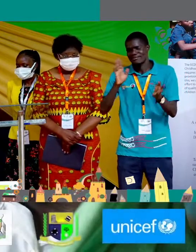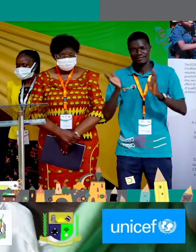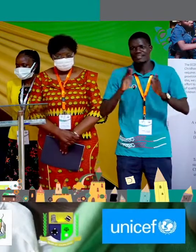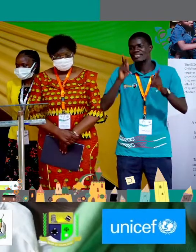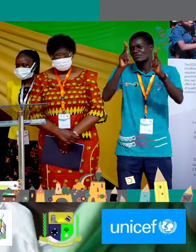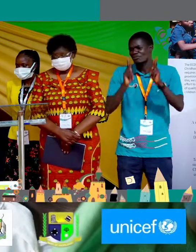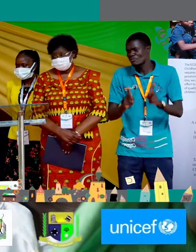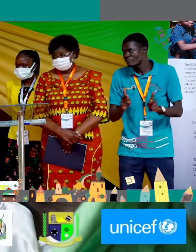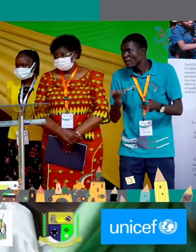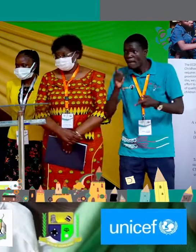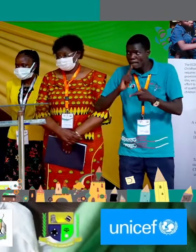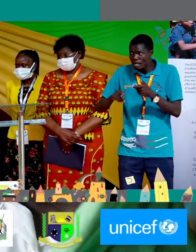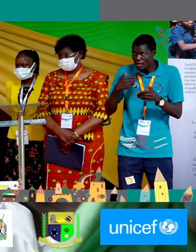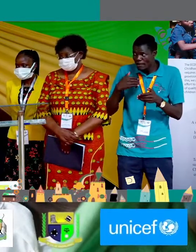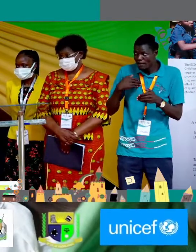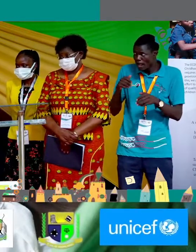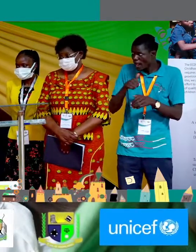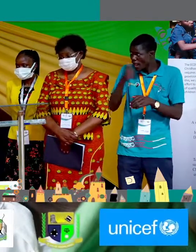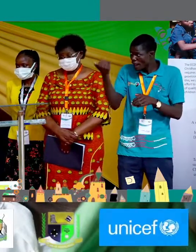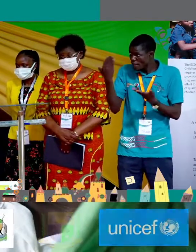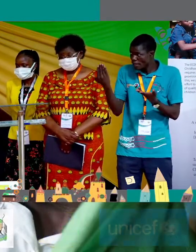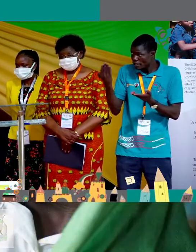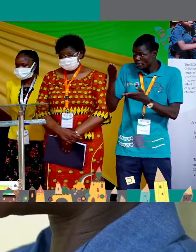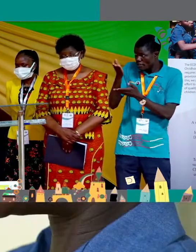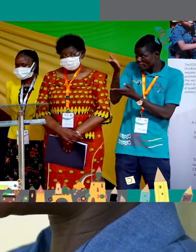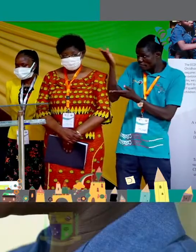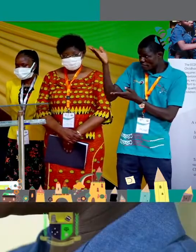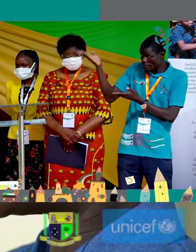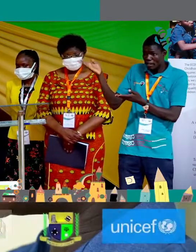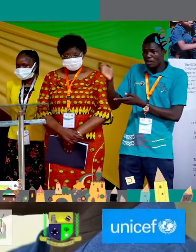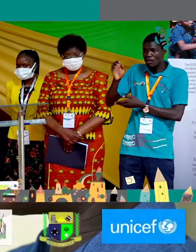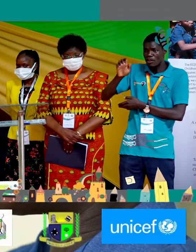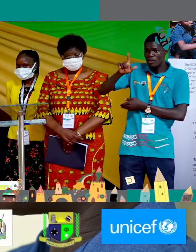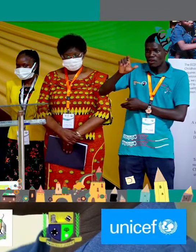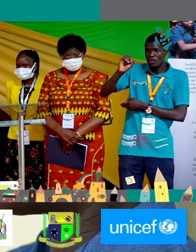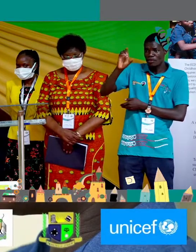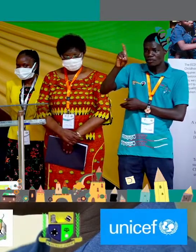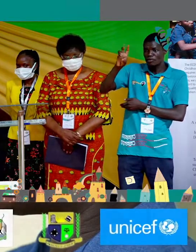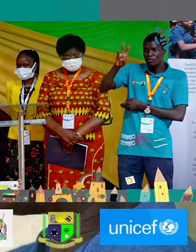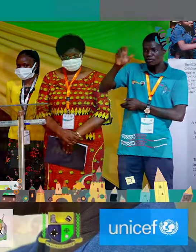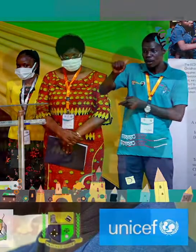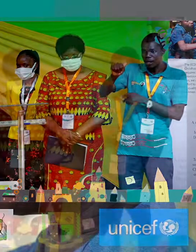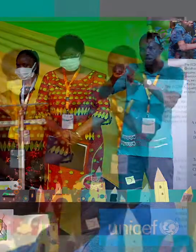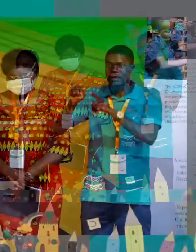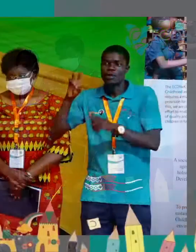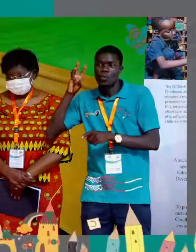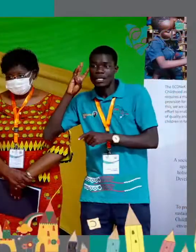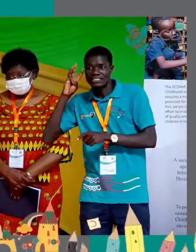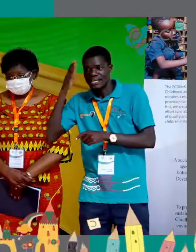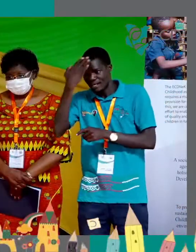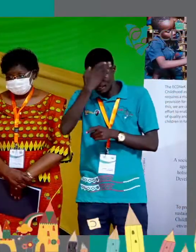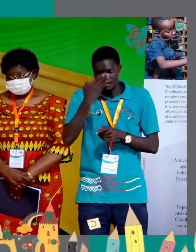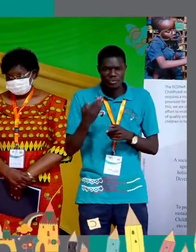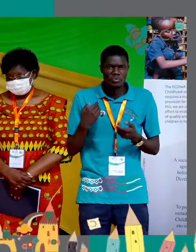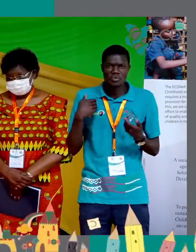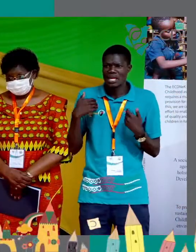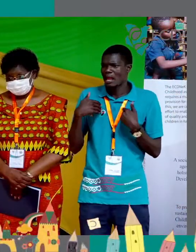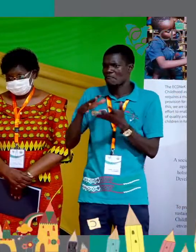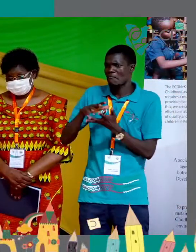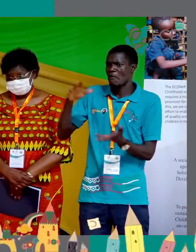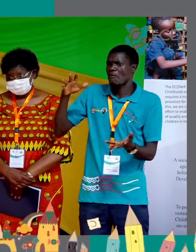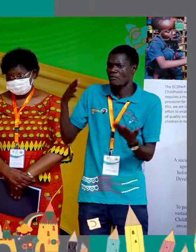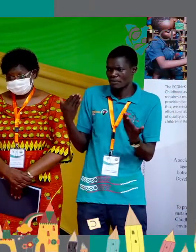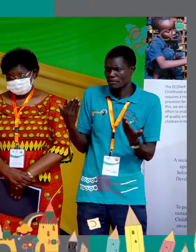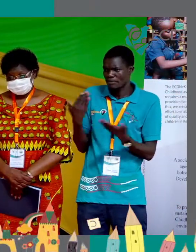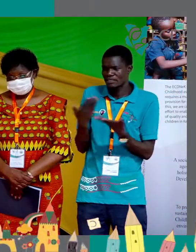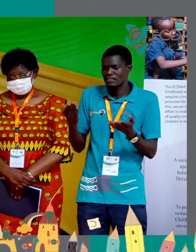Kisumu, but the far-flanched institutions like Lodwar, Kapenguria, we don't have much partners. So